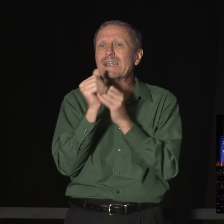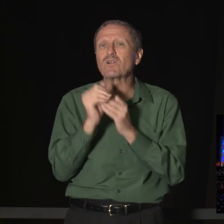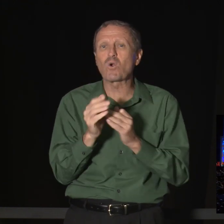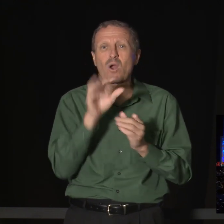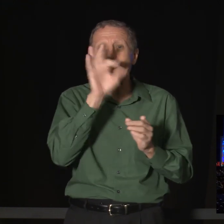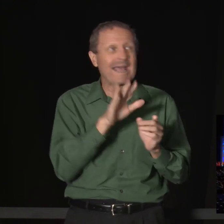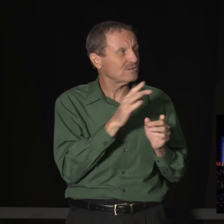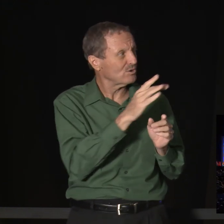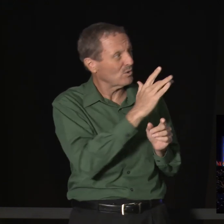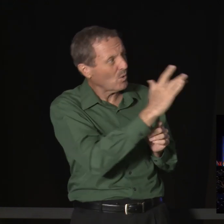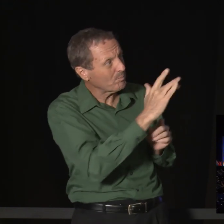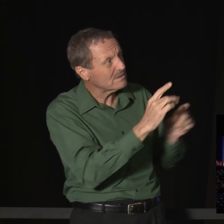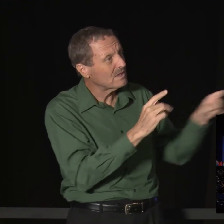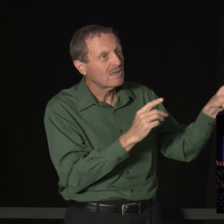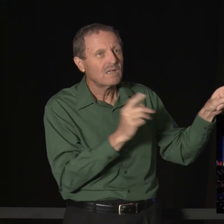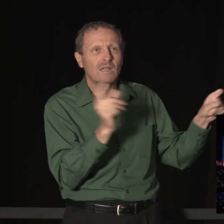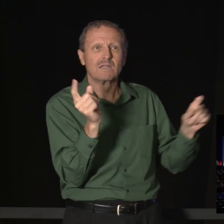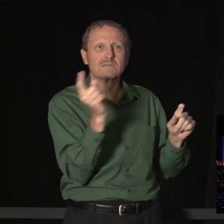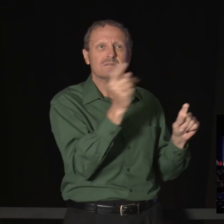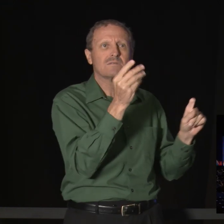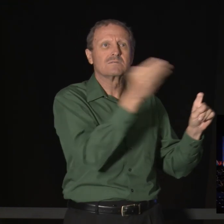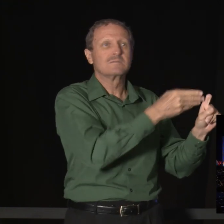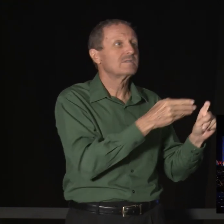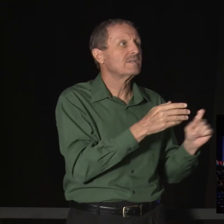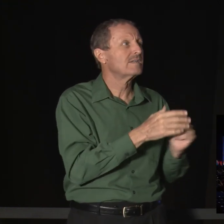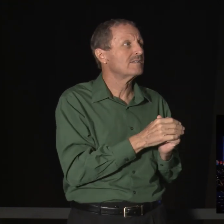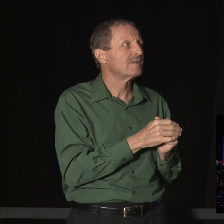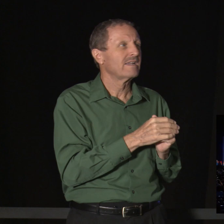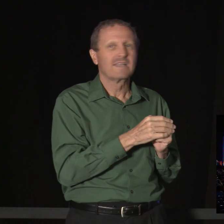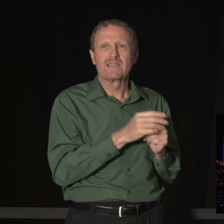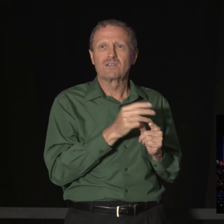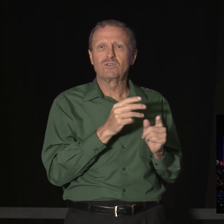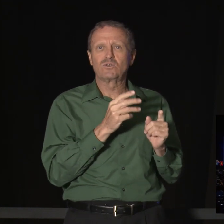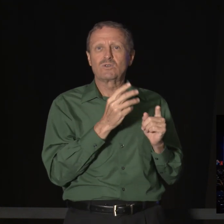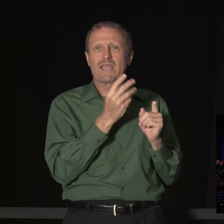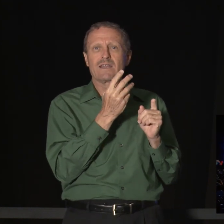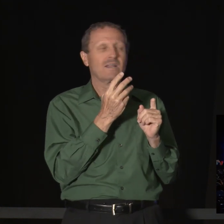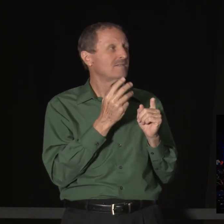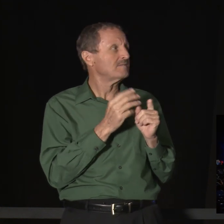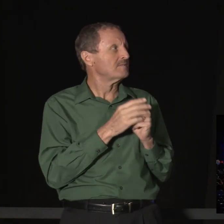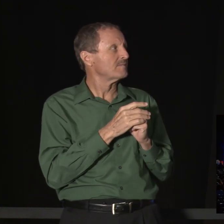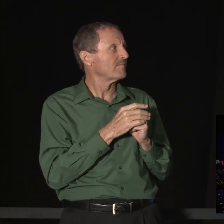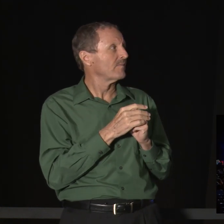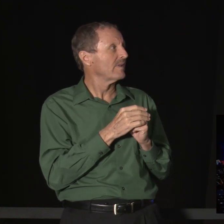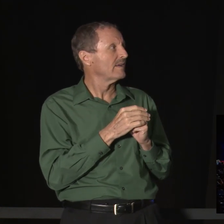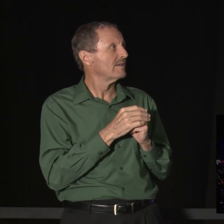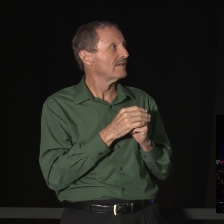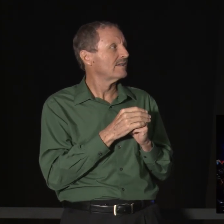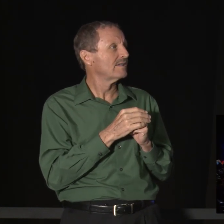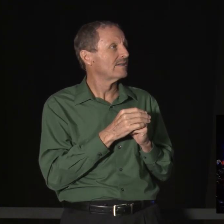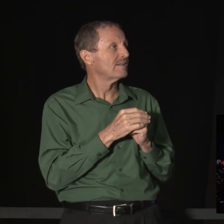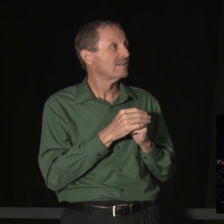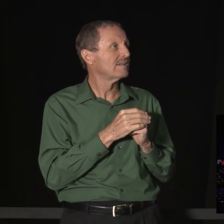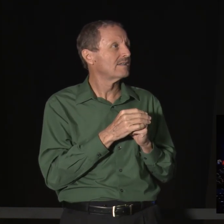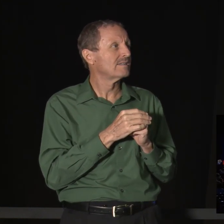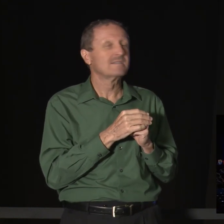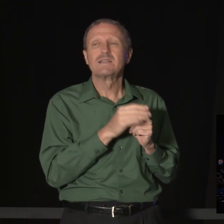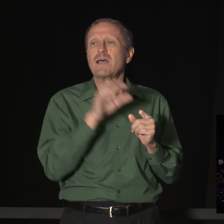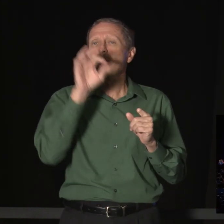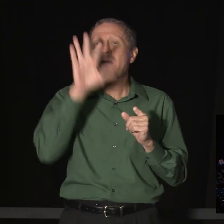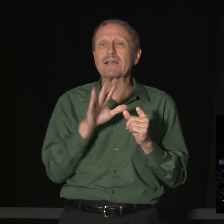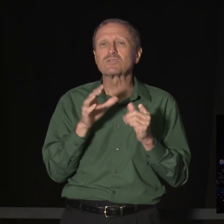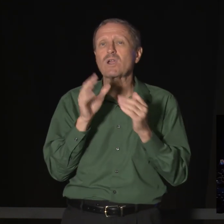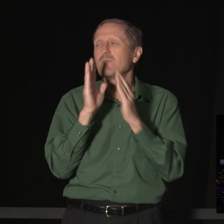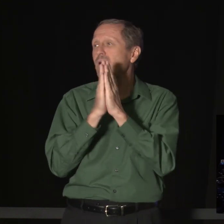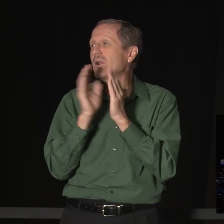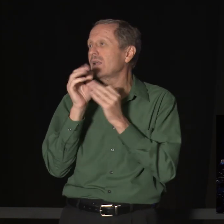them. Whatever the least number is, if there's four or five and you see one with only two, go to them. Just and pastors and prayer leaders, you're